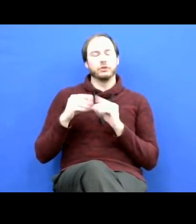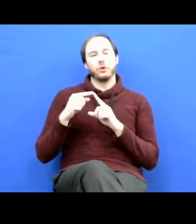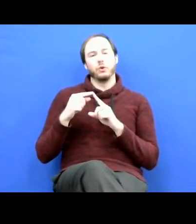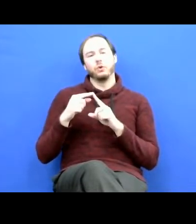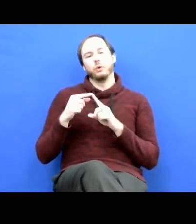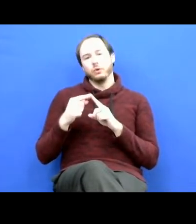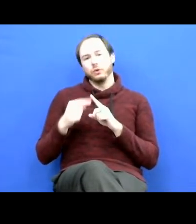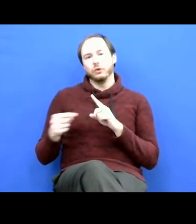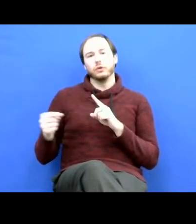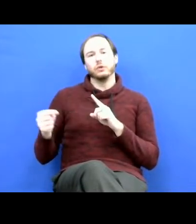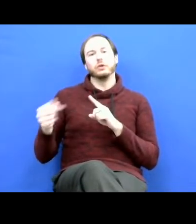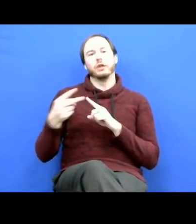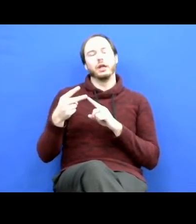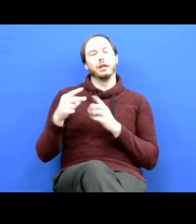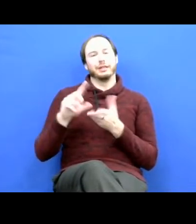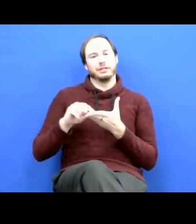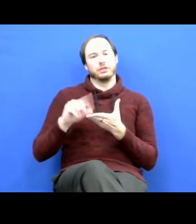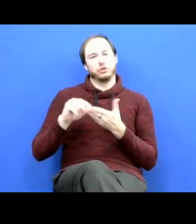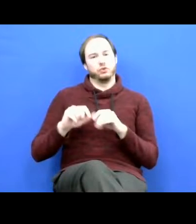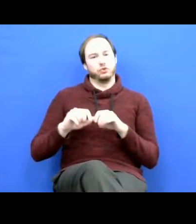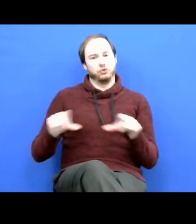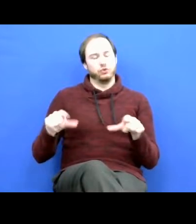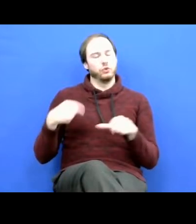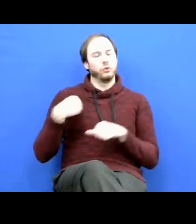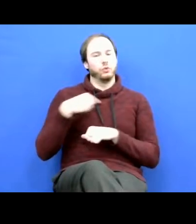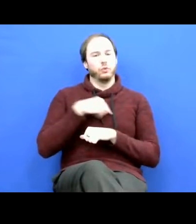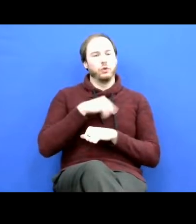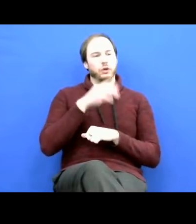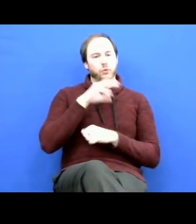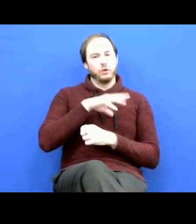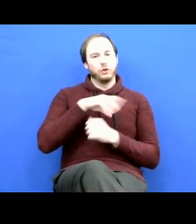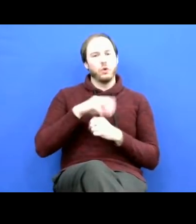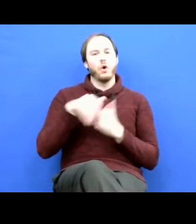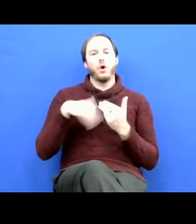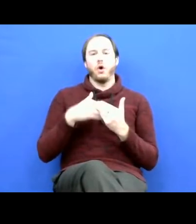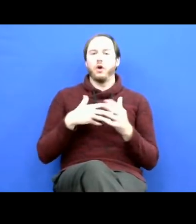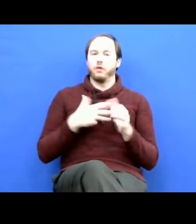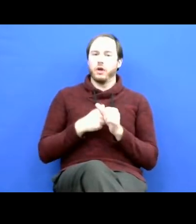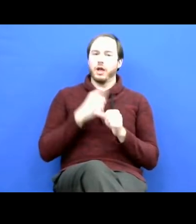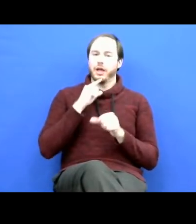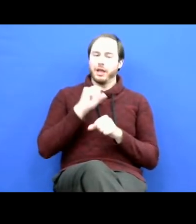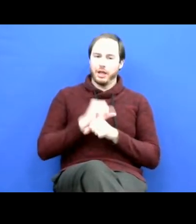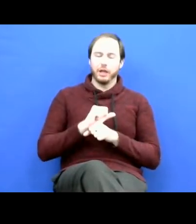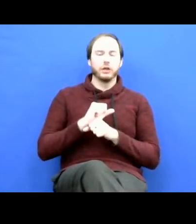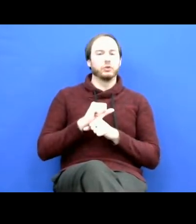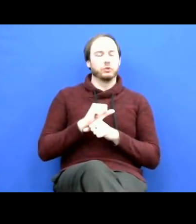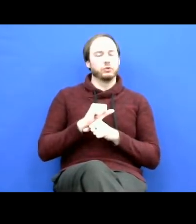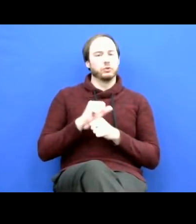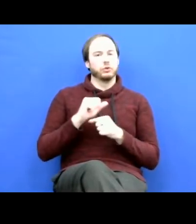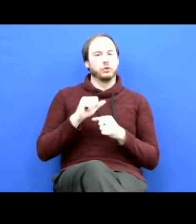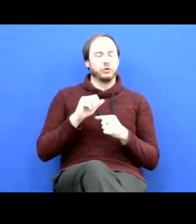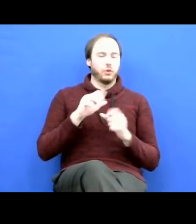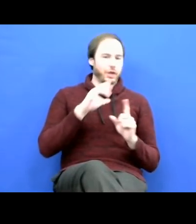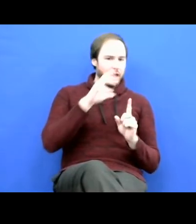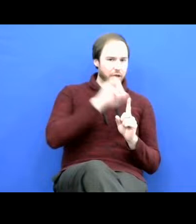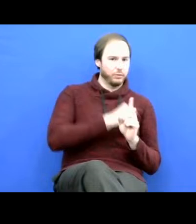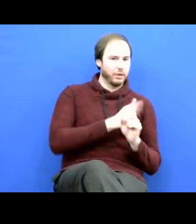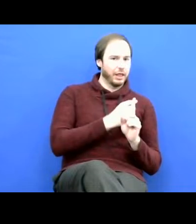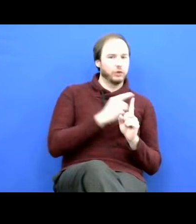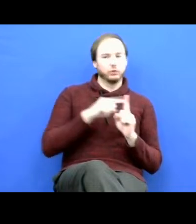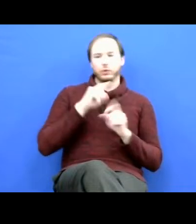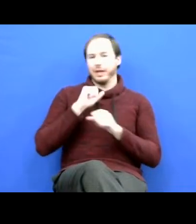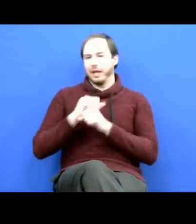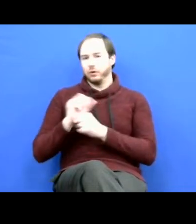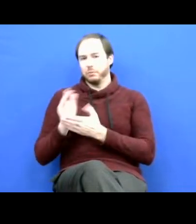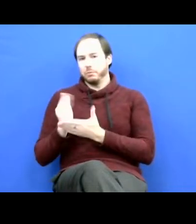issue, as part of the state of the town, we do include all the updates with actual numbers, so they'll be updated.